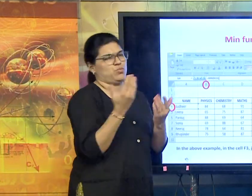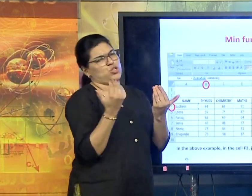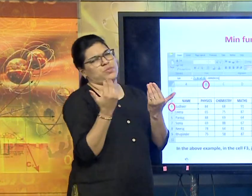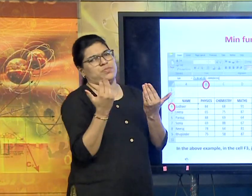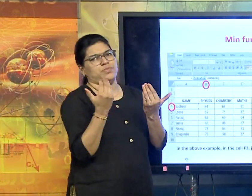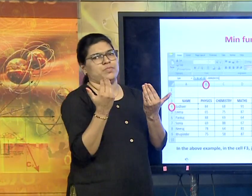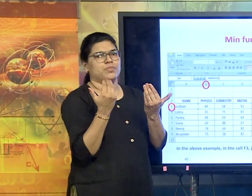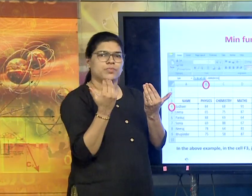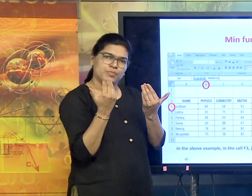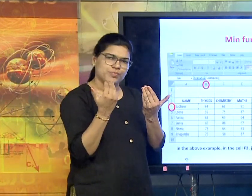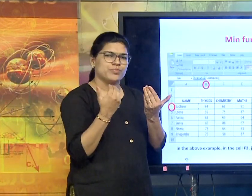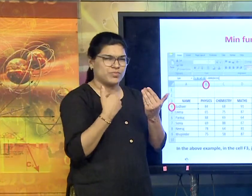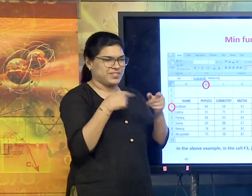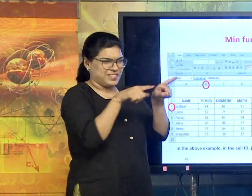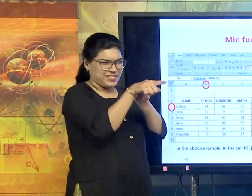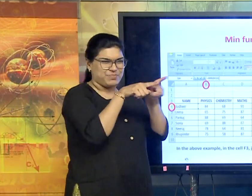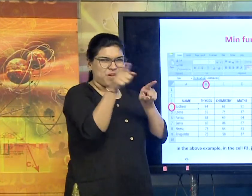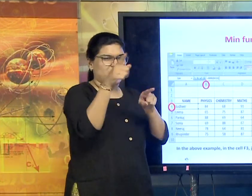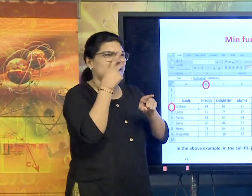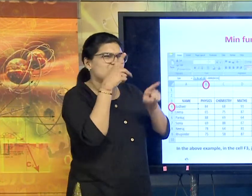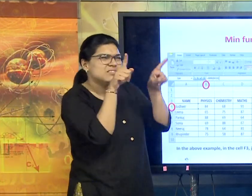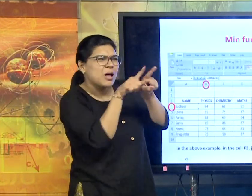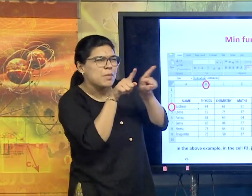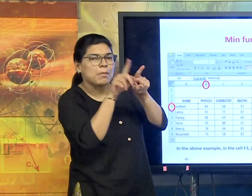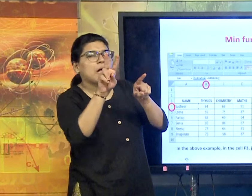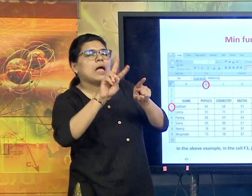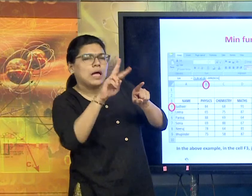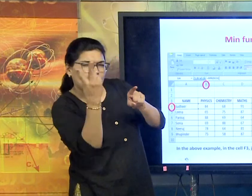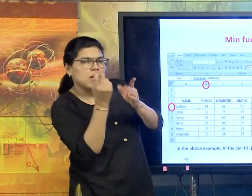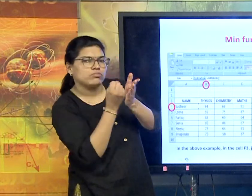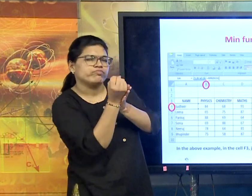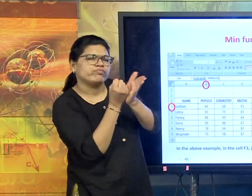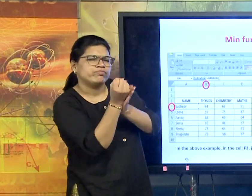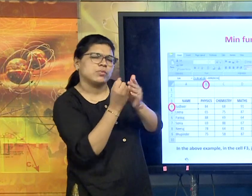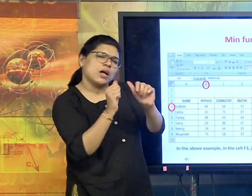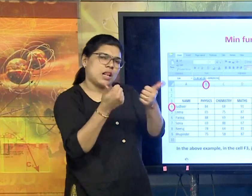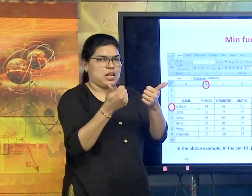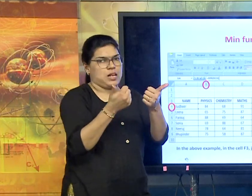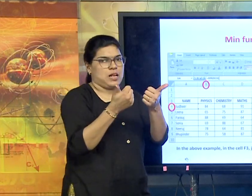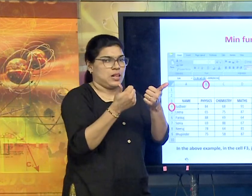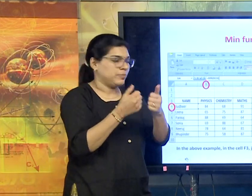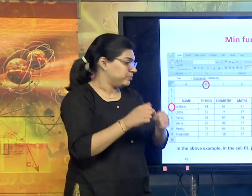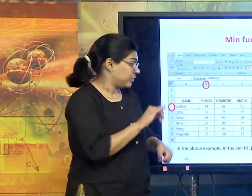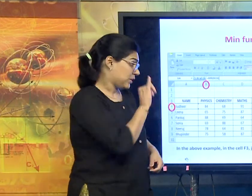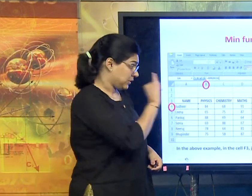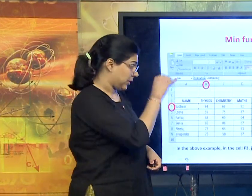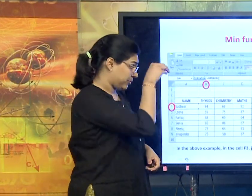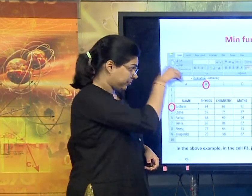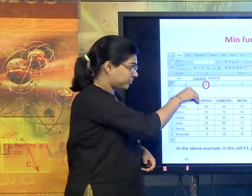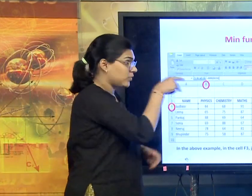write B6. I am just giving you an example. It may be any other